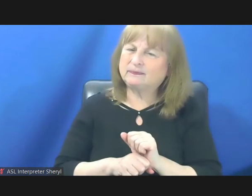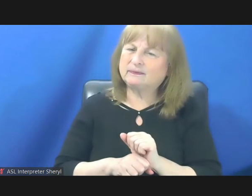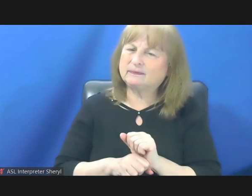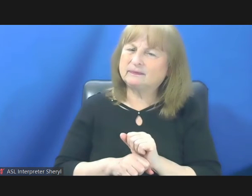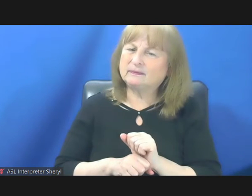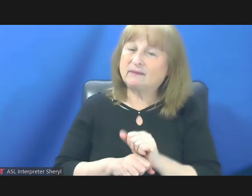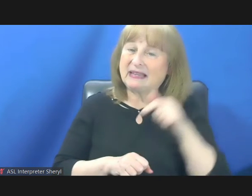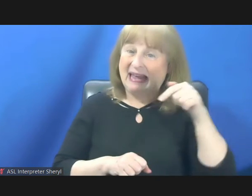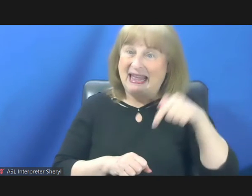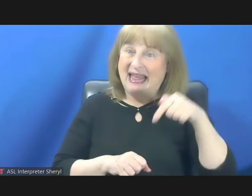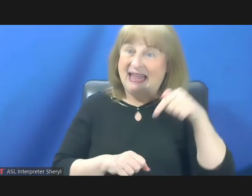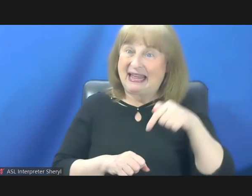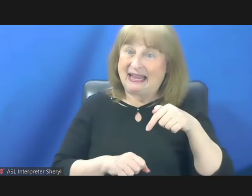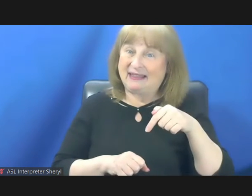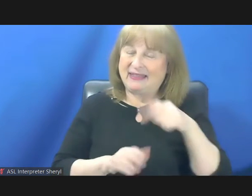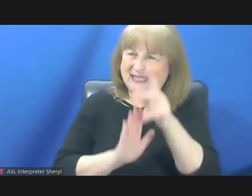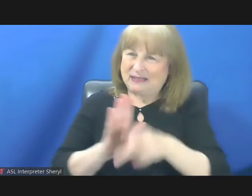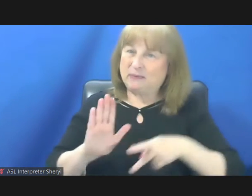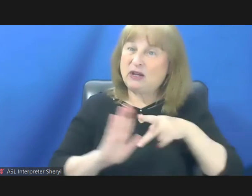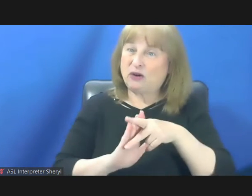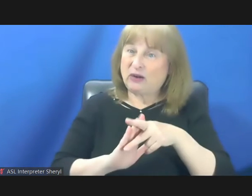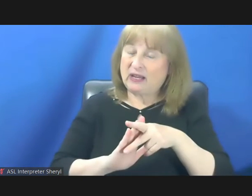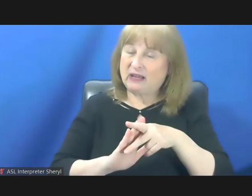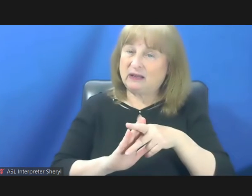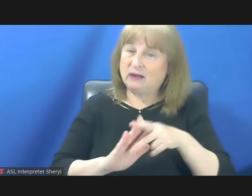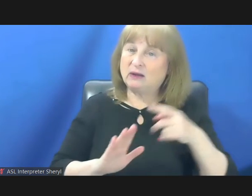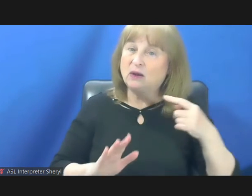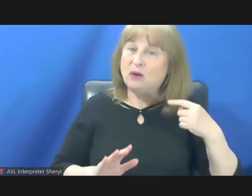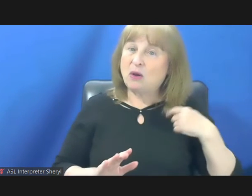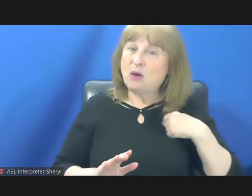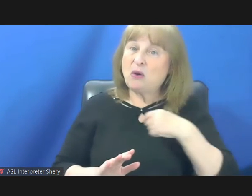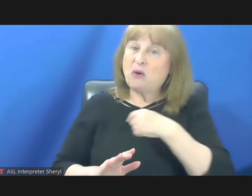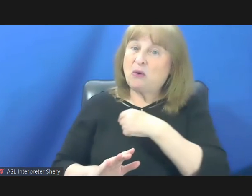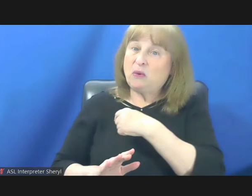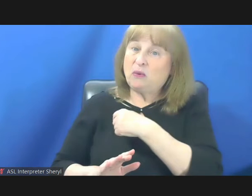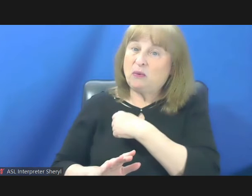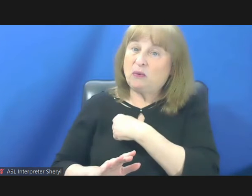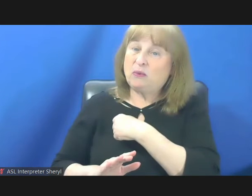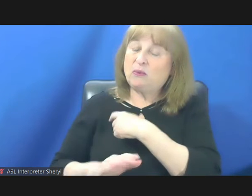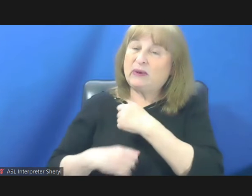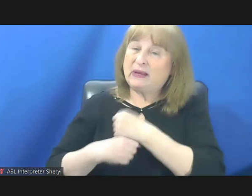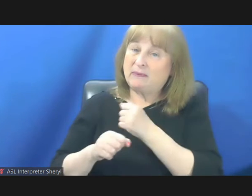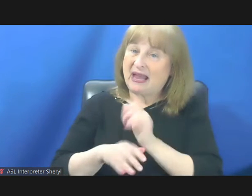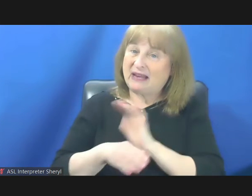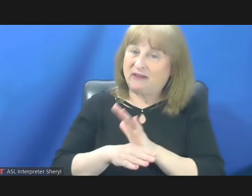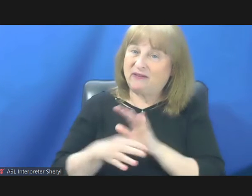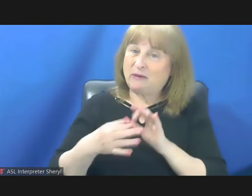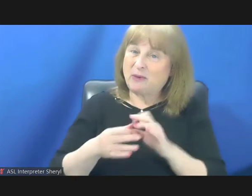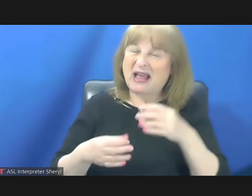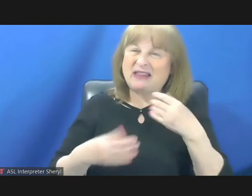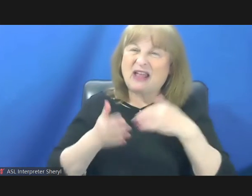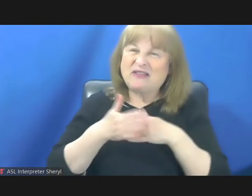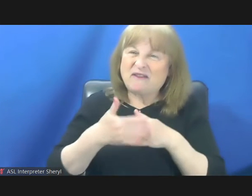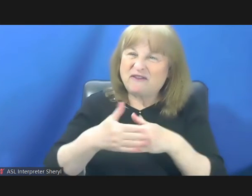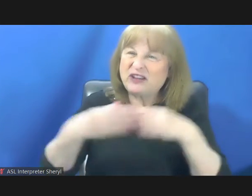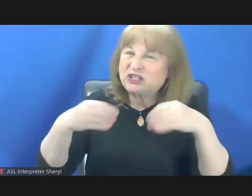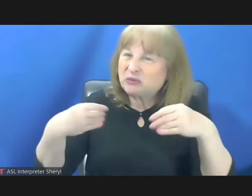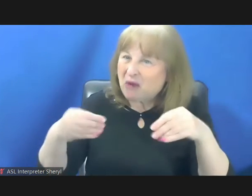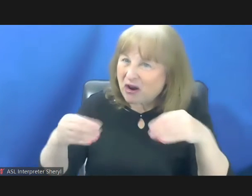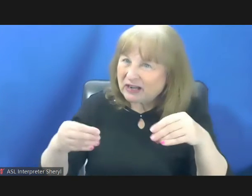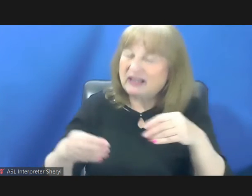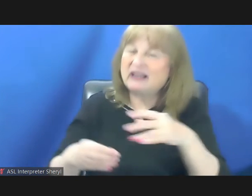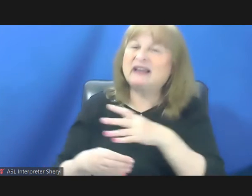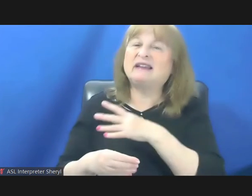in this period, we went to make a film about the fish market in Dar es Salaam